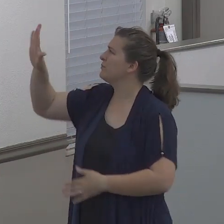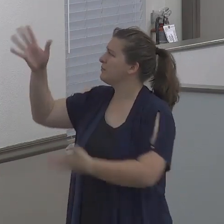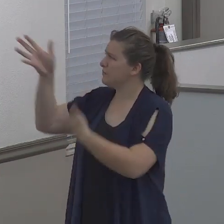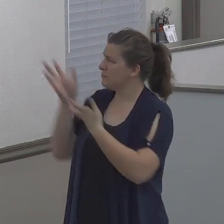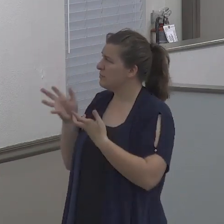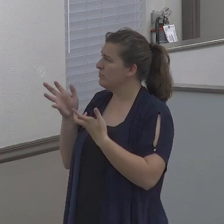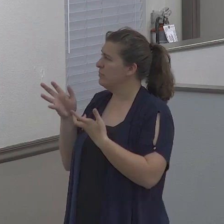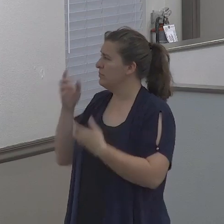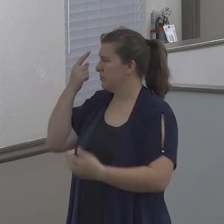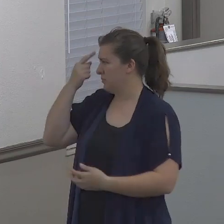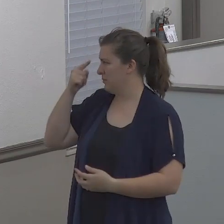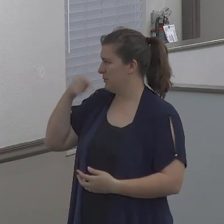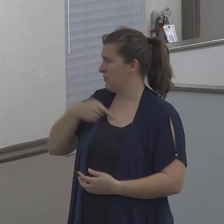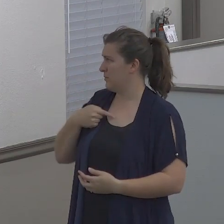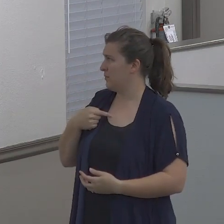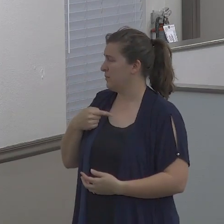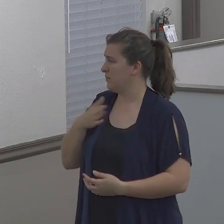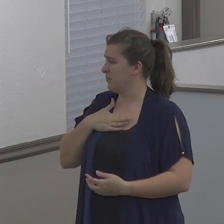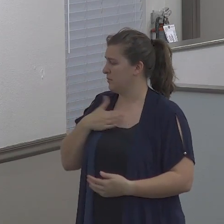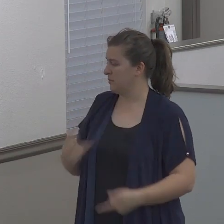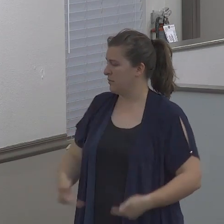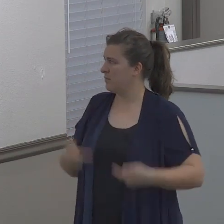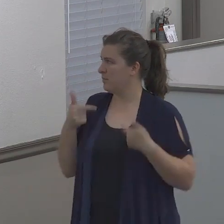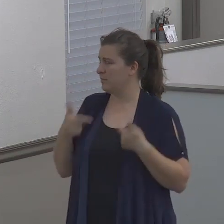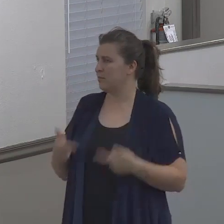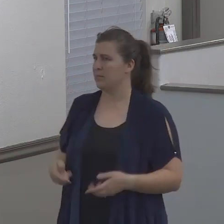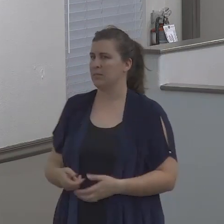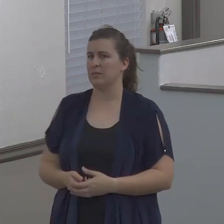want your will done in my life and not my own.